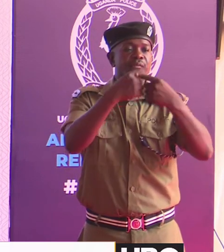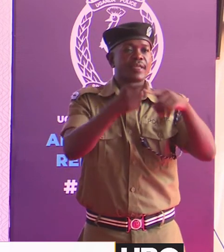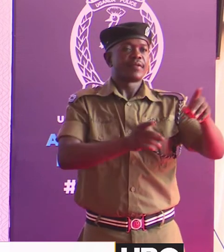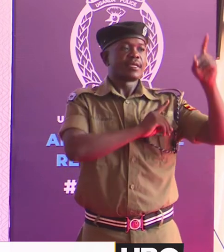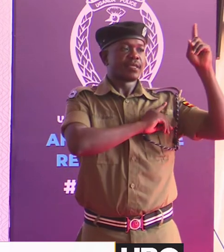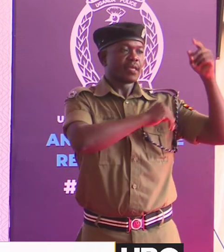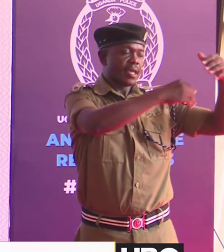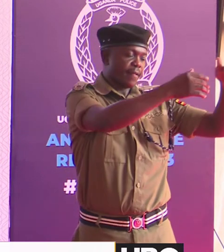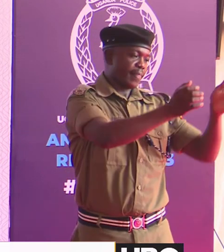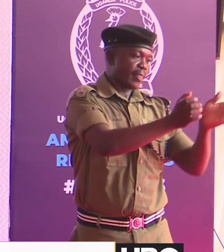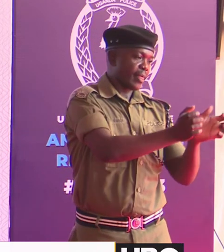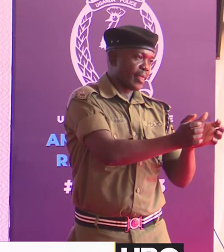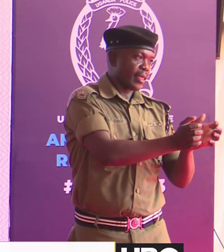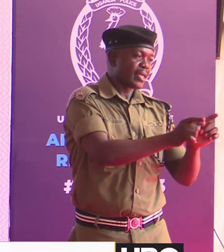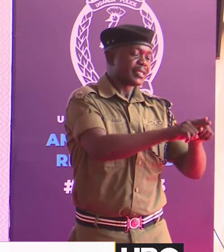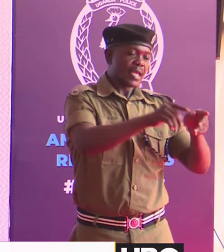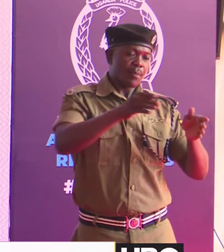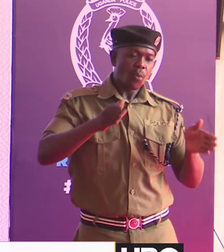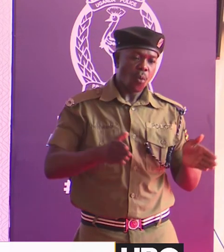the reorganization of the CID,